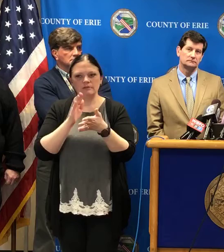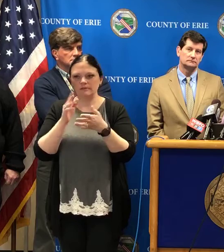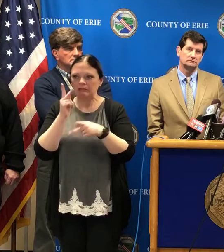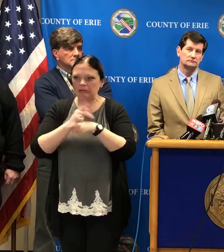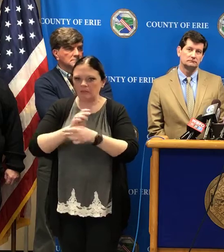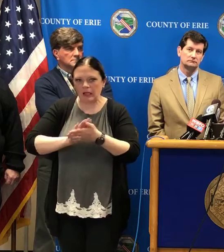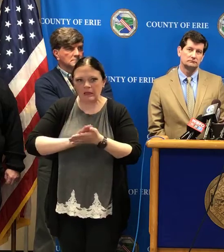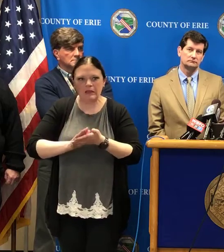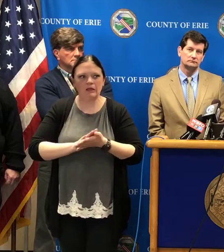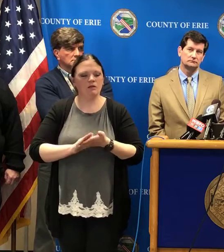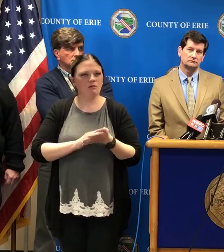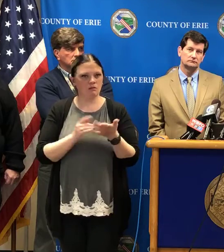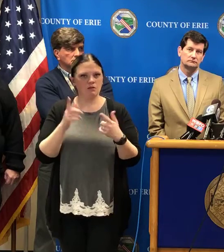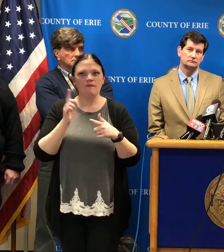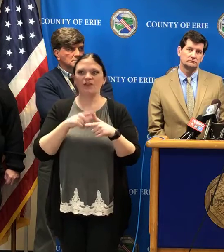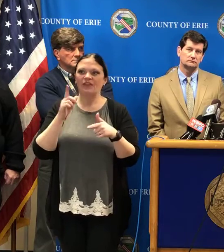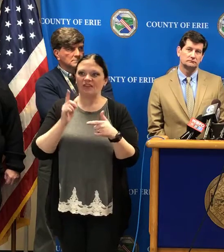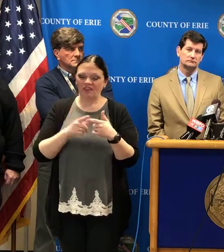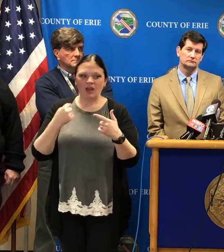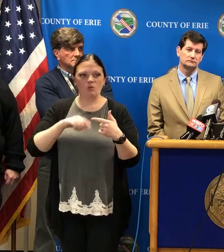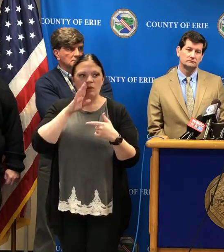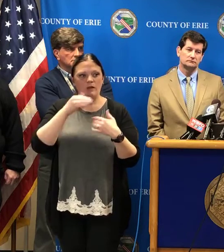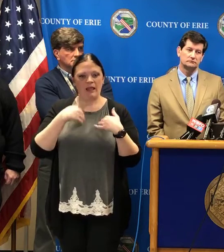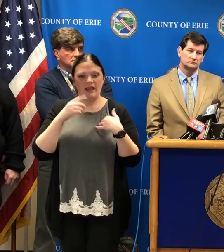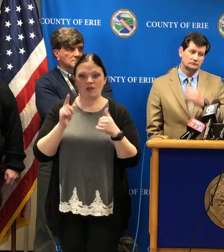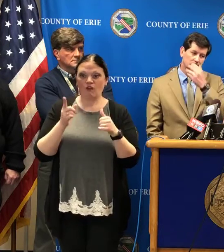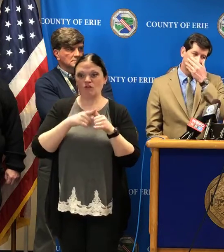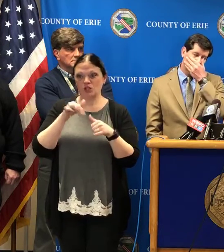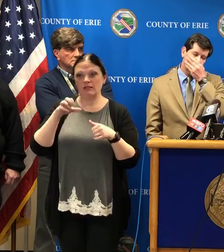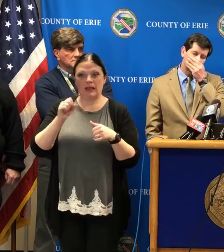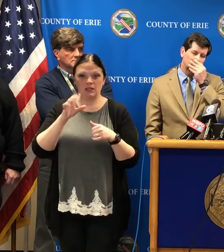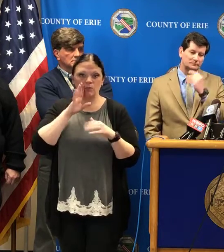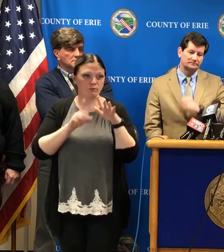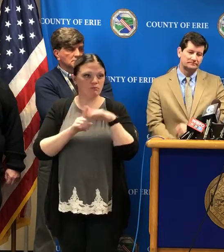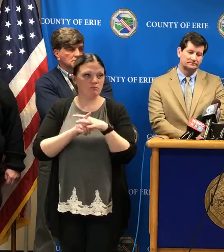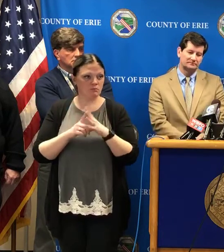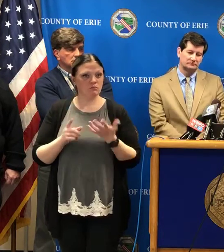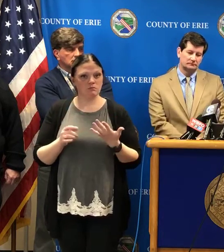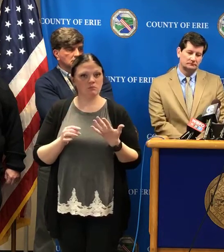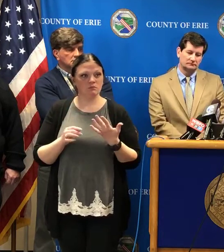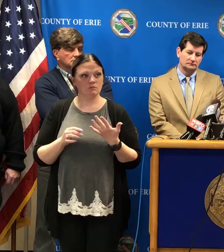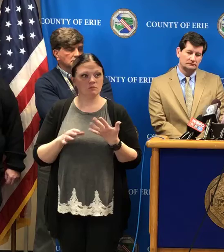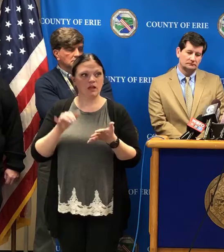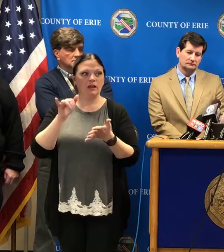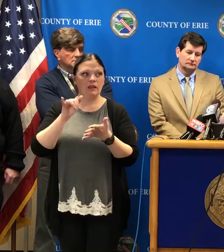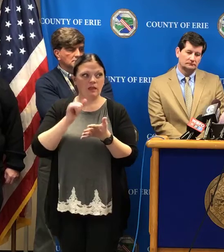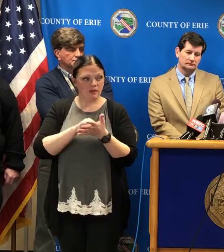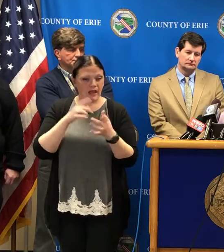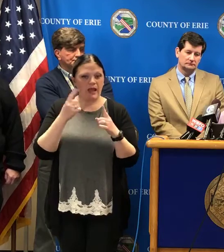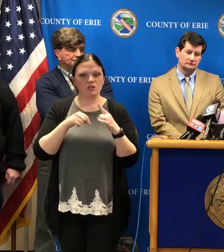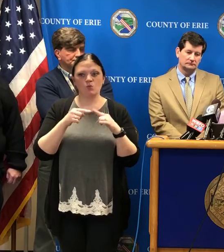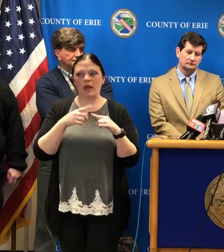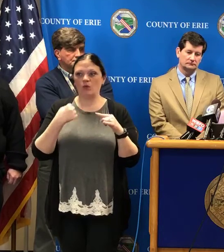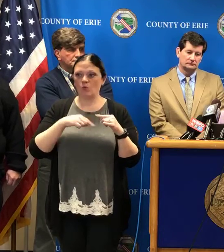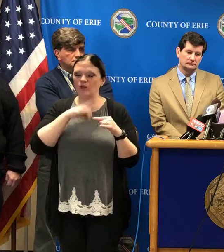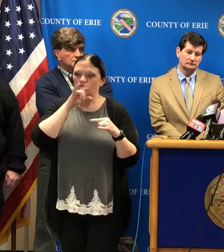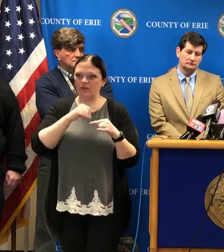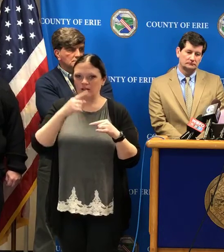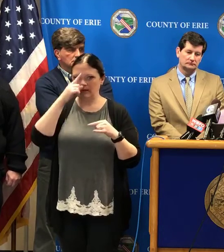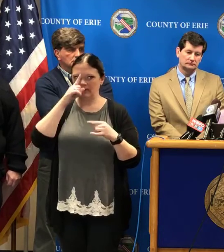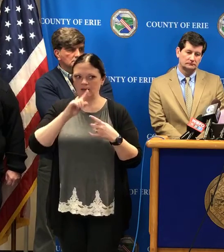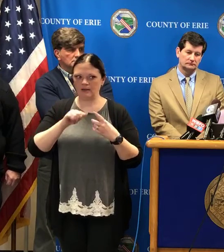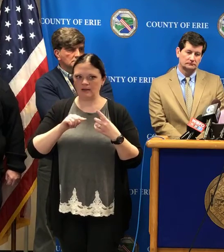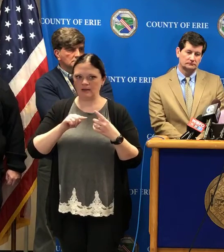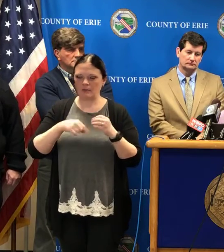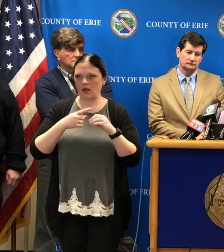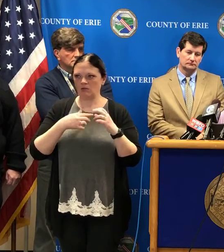clean. And then we are gonna have our first case. And then that's when we really think about stepping it up with